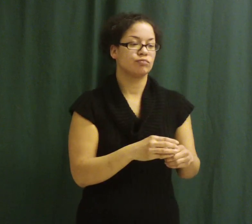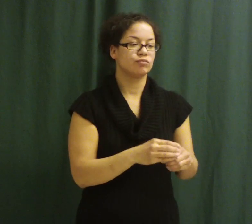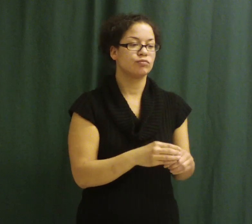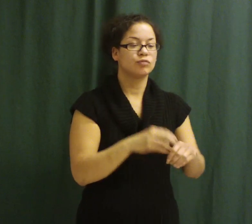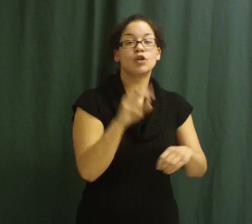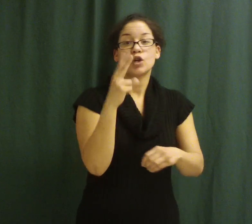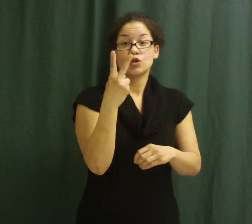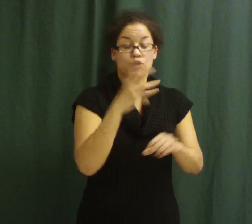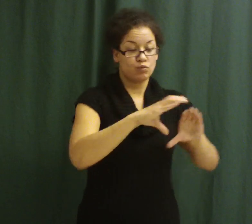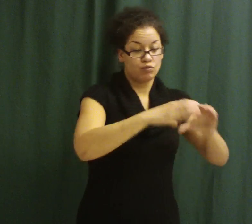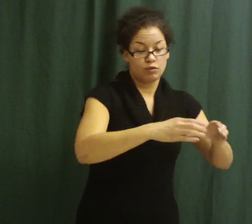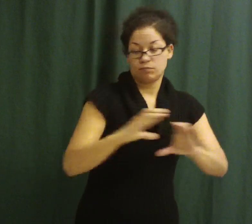terrestrial planets